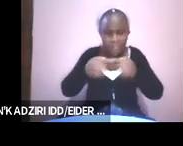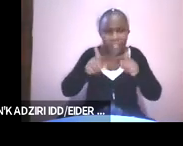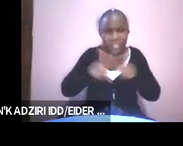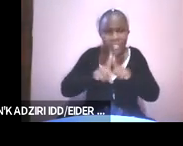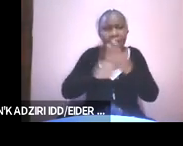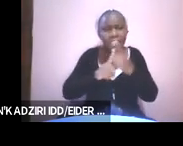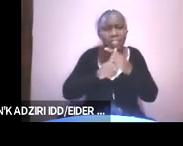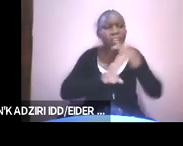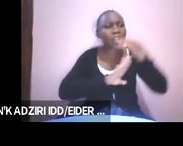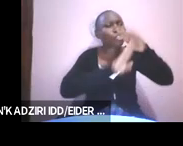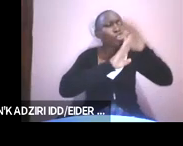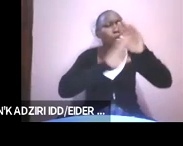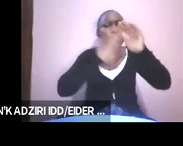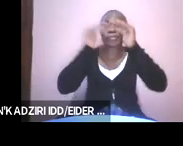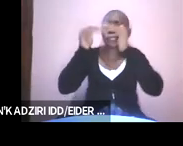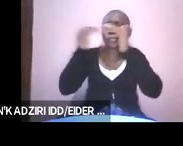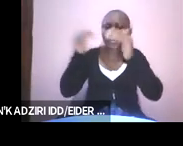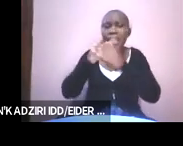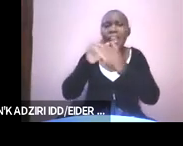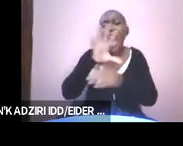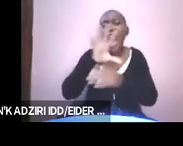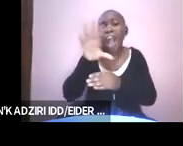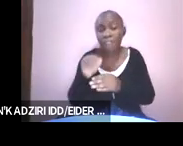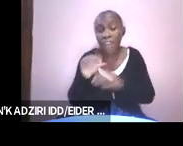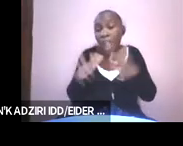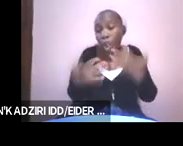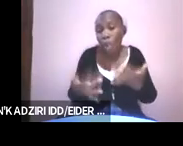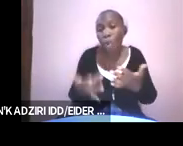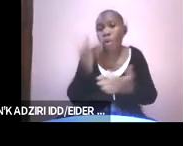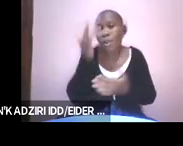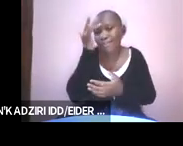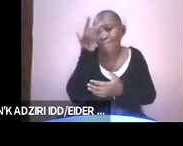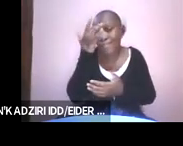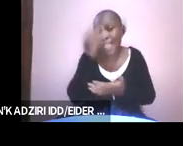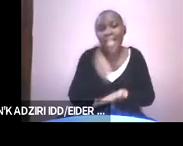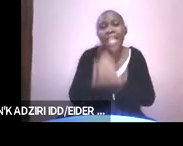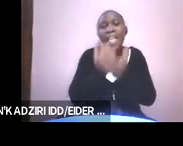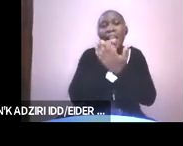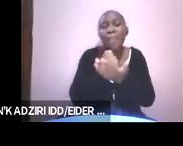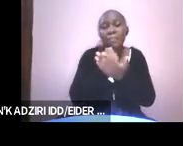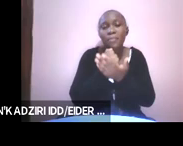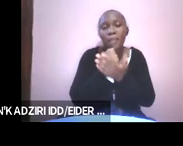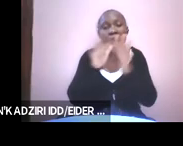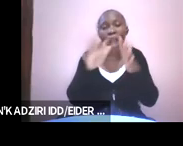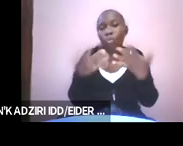or in Asia? How does it help to facilitate that open dialogue?